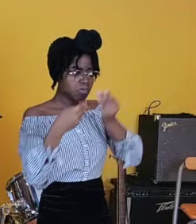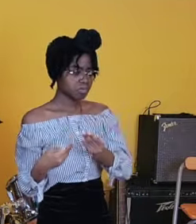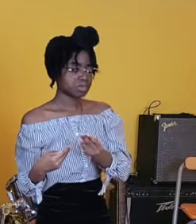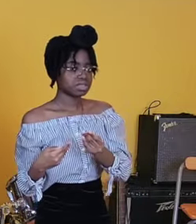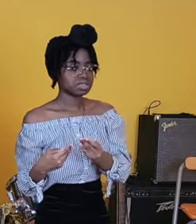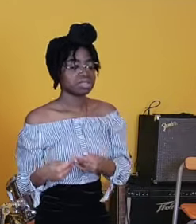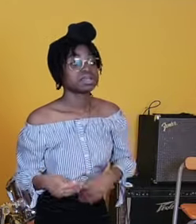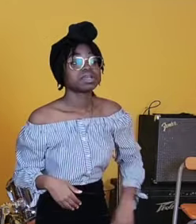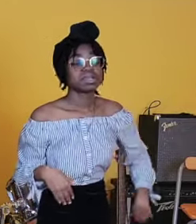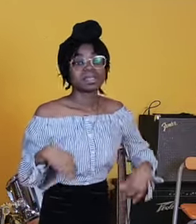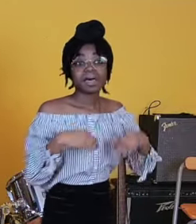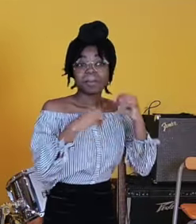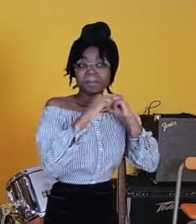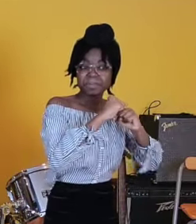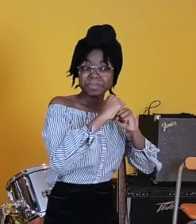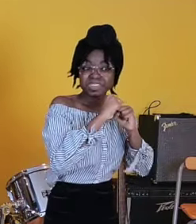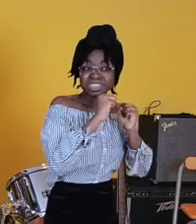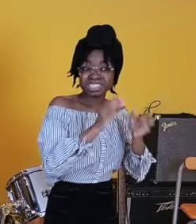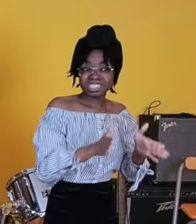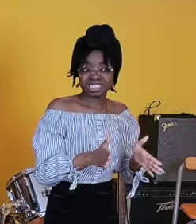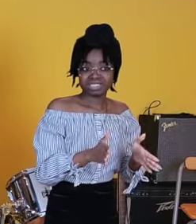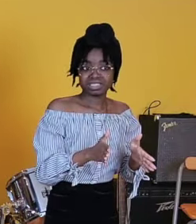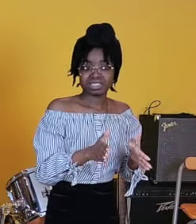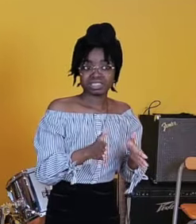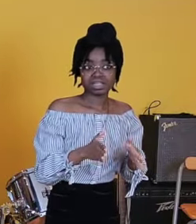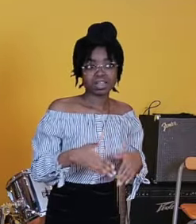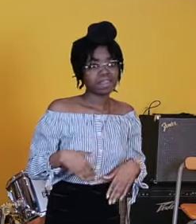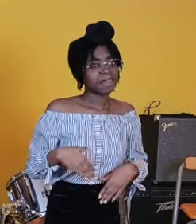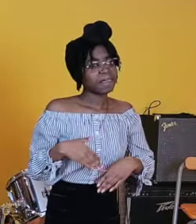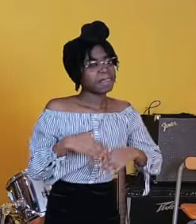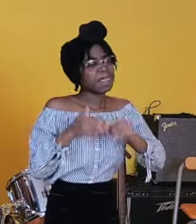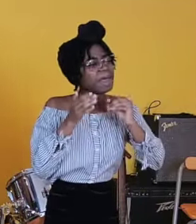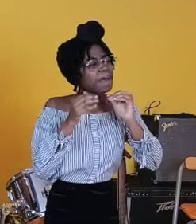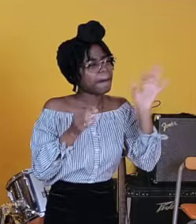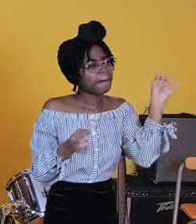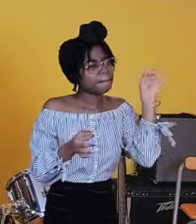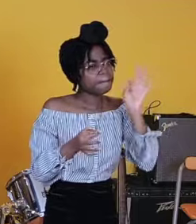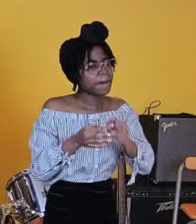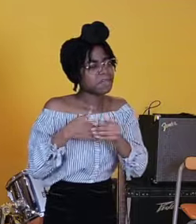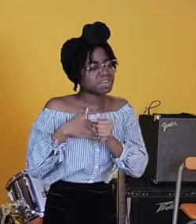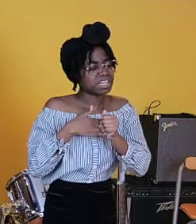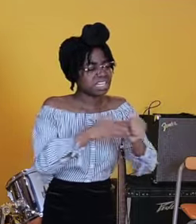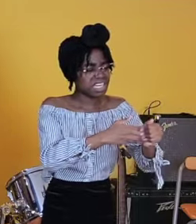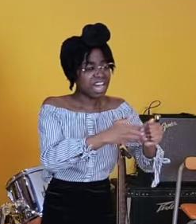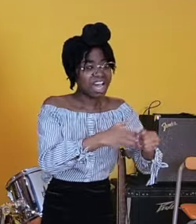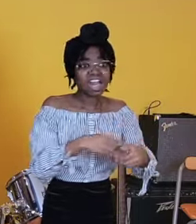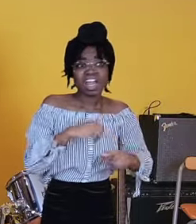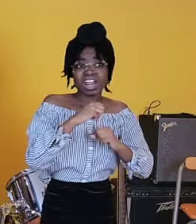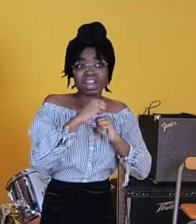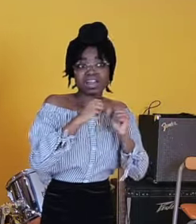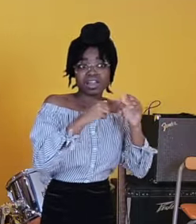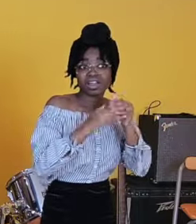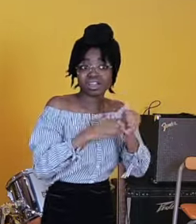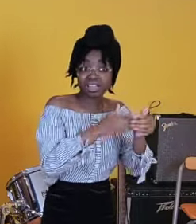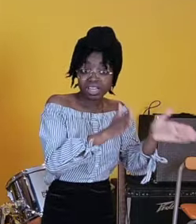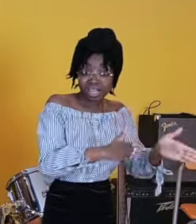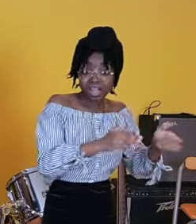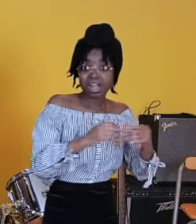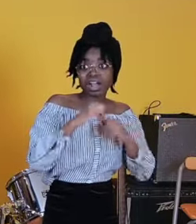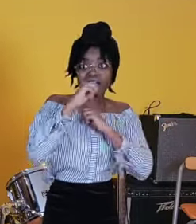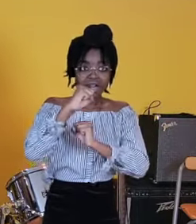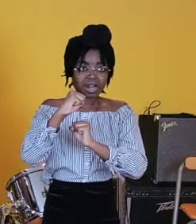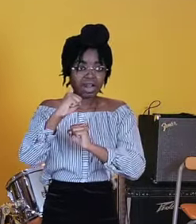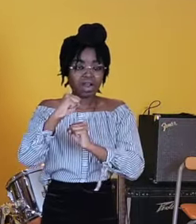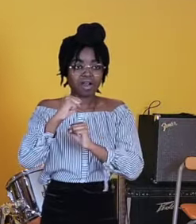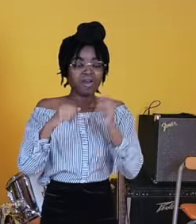He's a reliable guide and God through life. So as we go through life, when we trust in the Lord, he's guiding us and